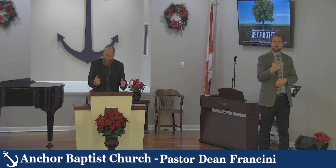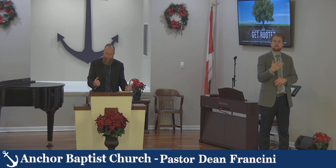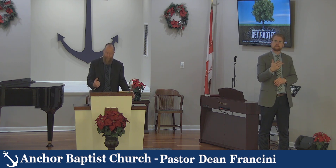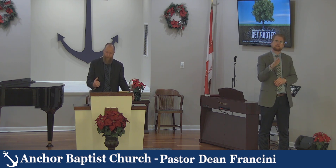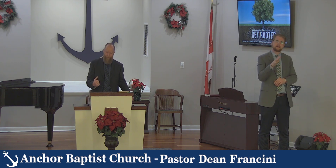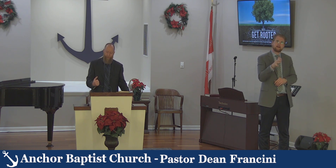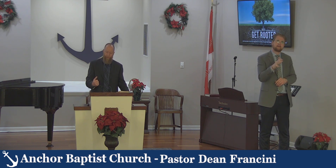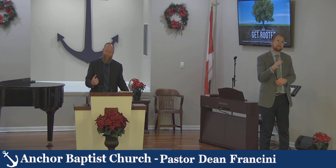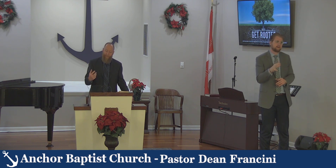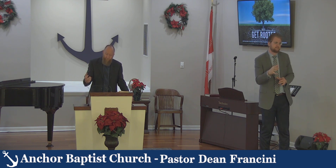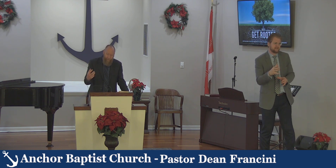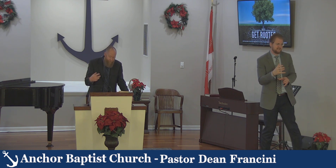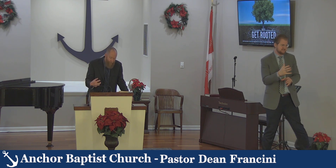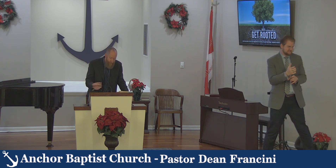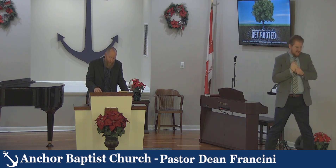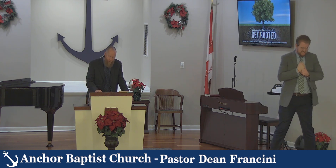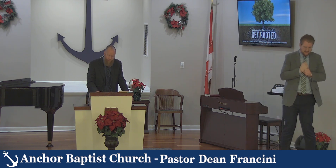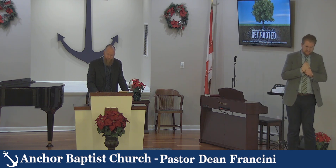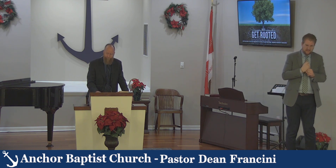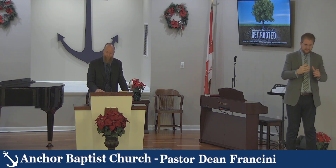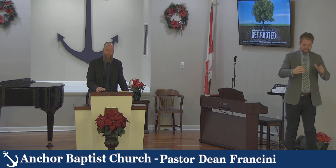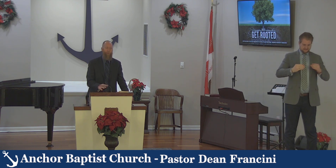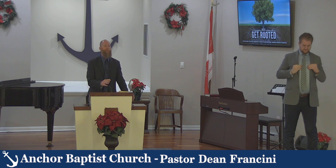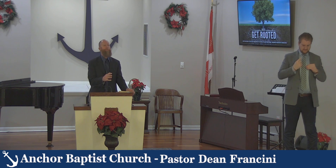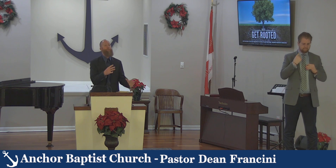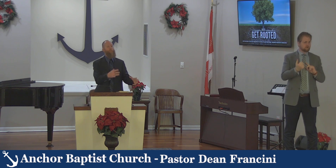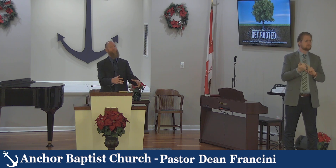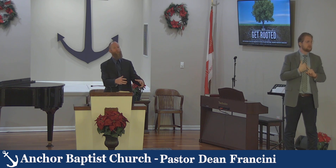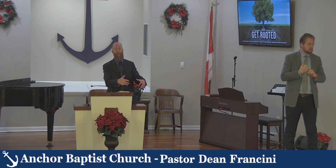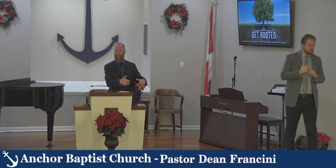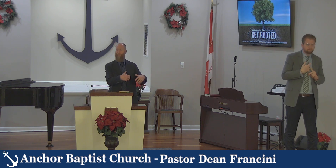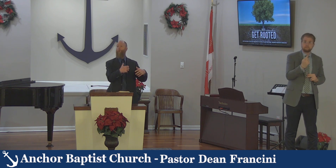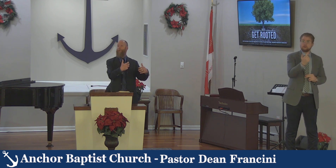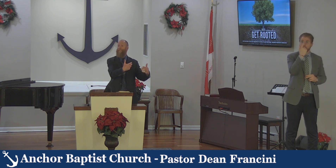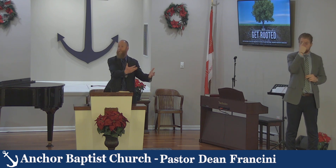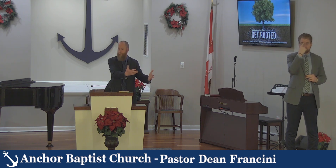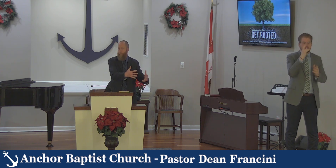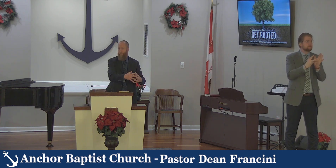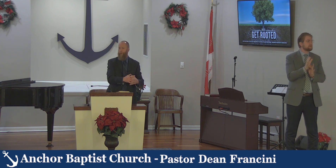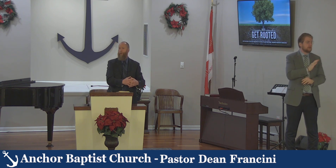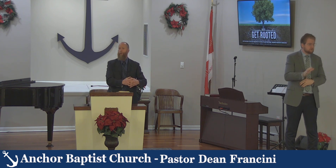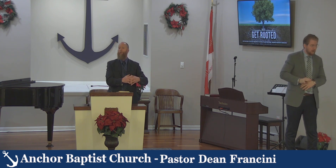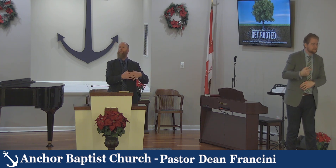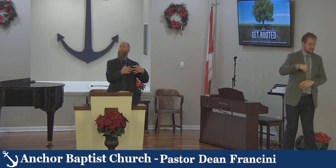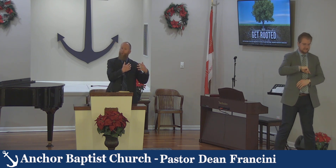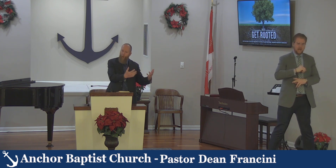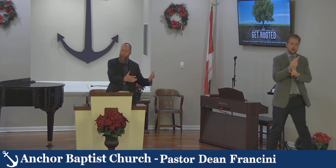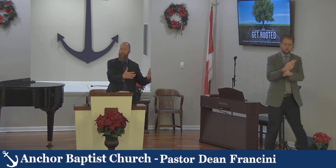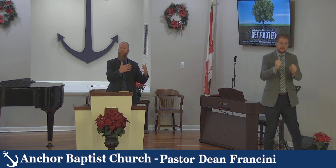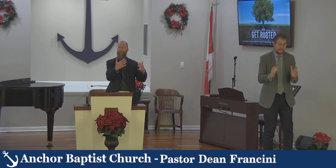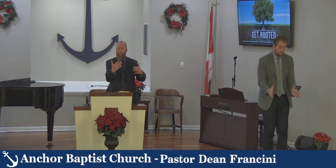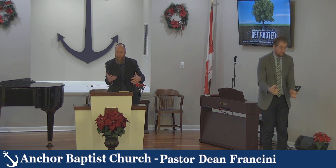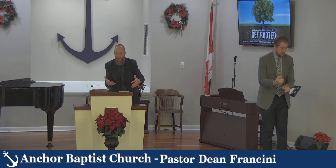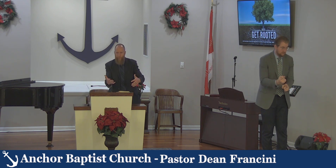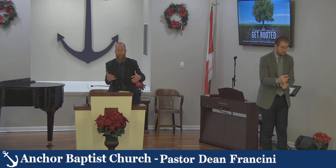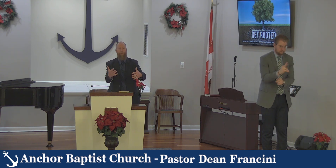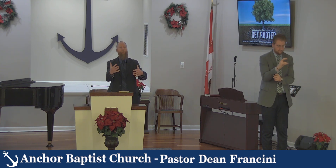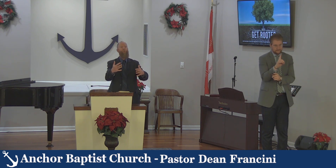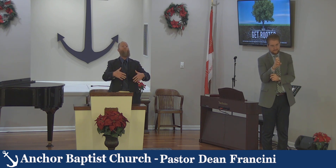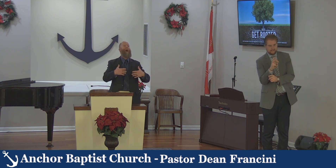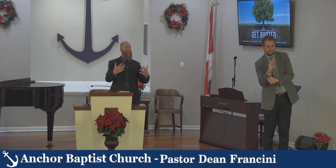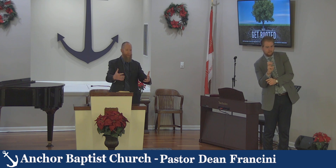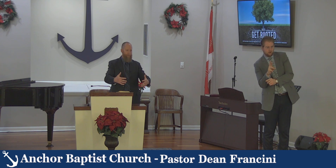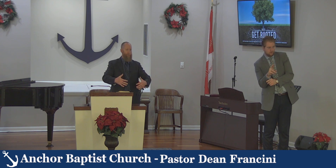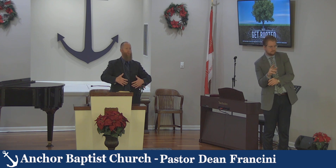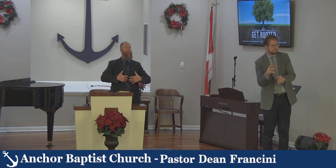possession, claiming it for self. We think of Jesus Christ as our Redeemer. He went to the cross, shed His blood